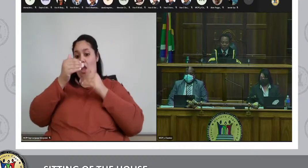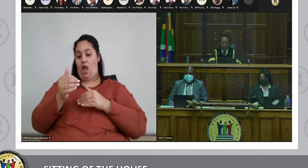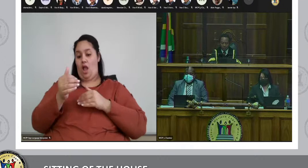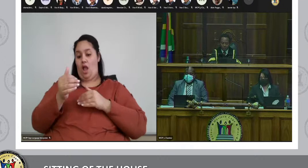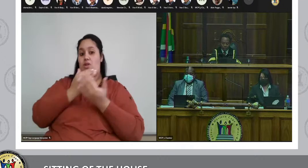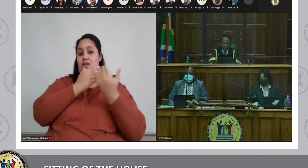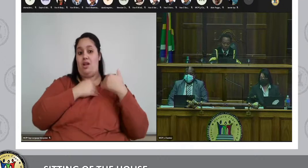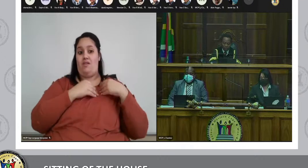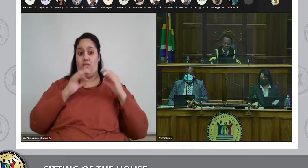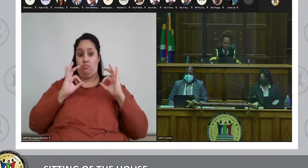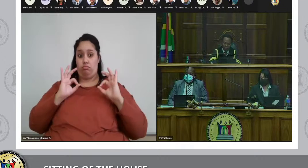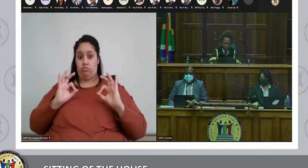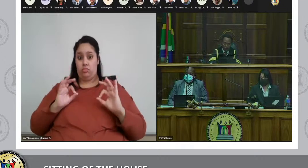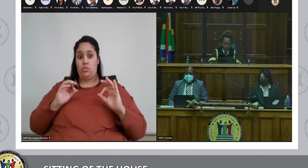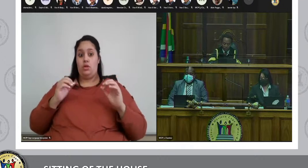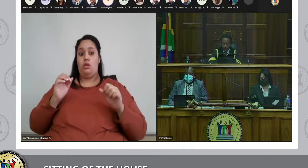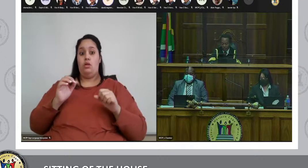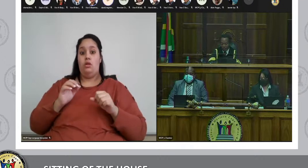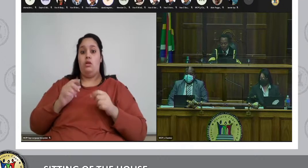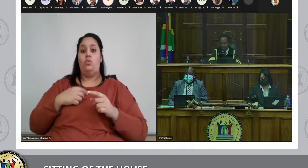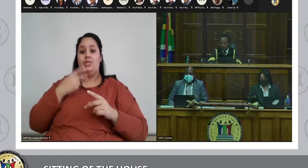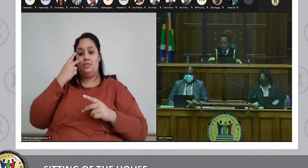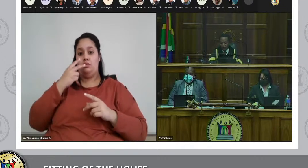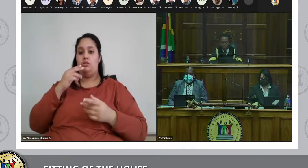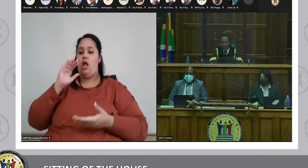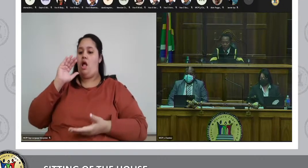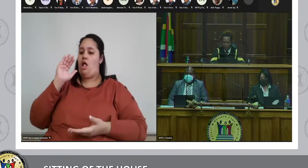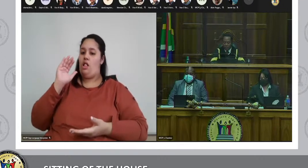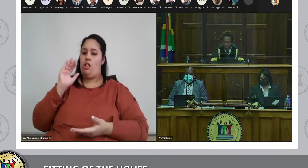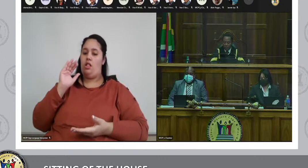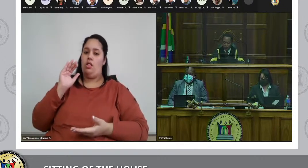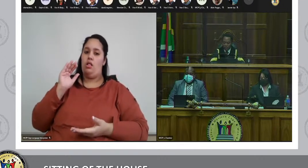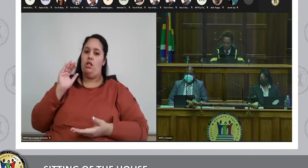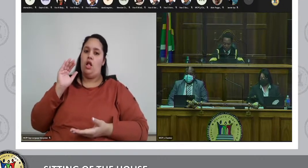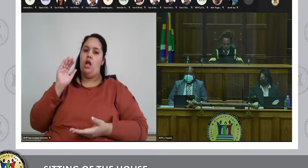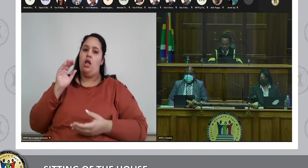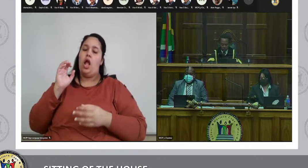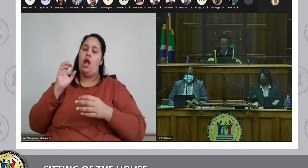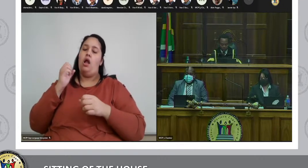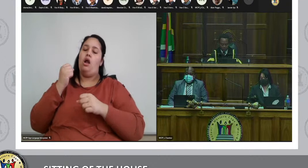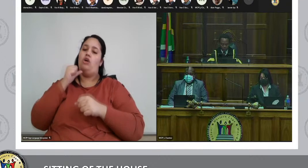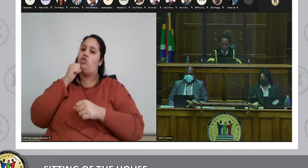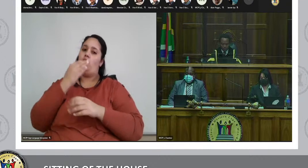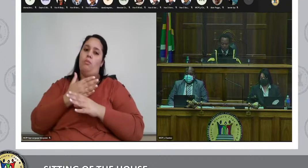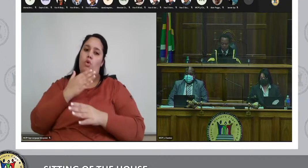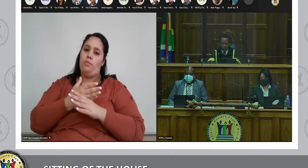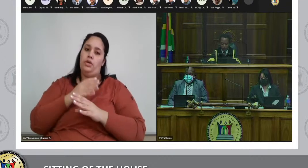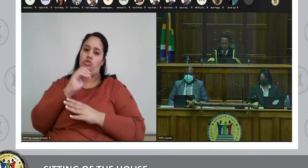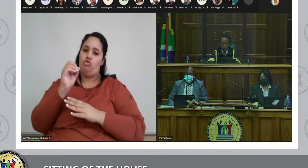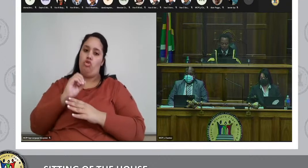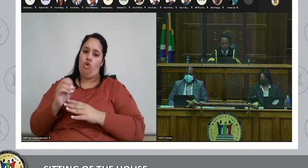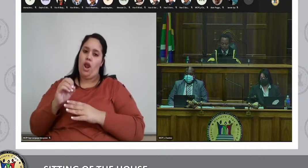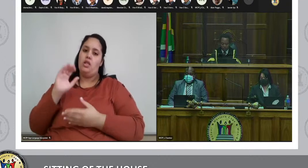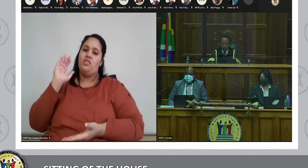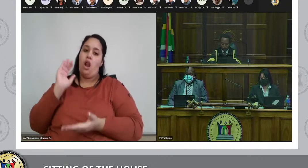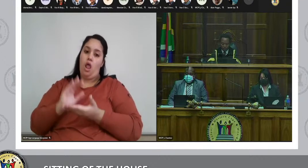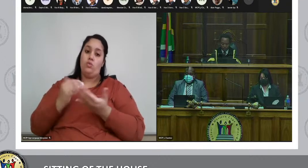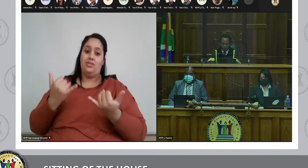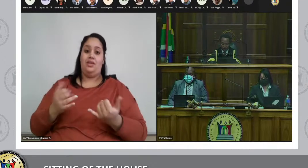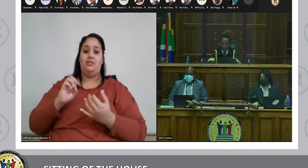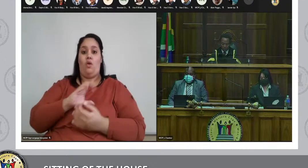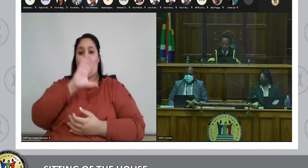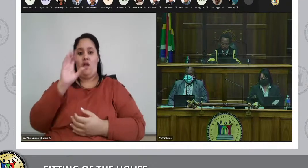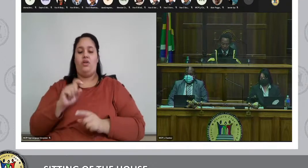that we are still the lowest expanded unemployment in South Africa, but there was still